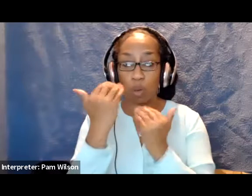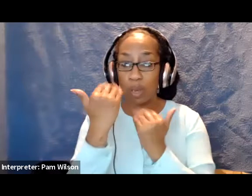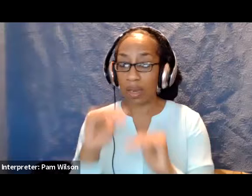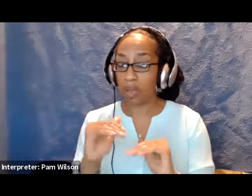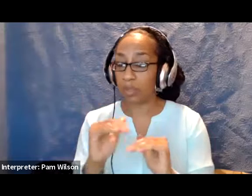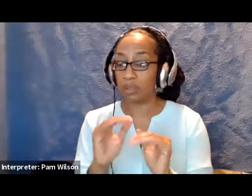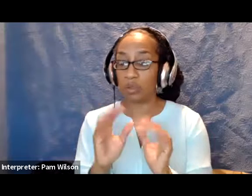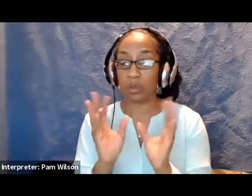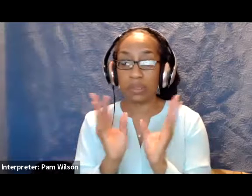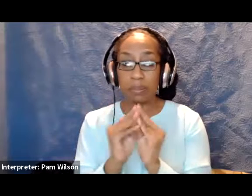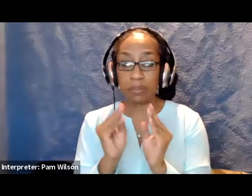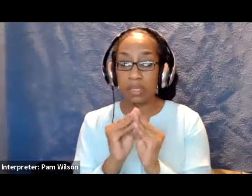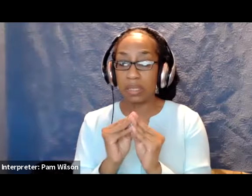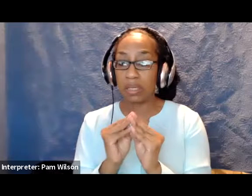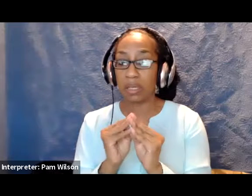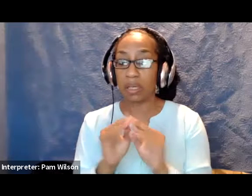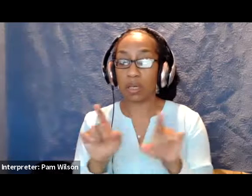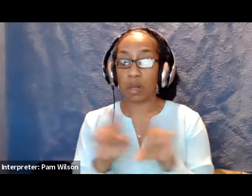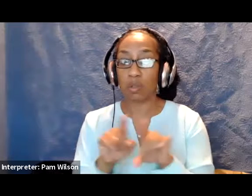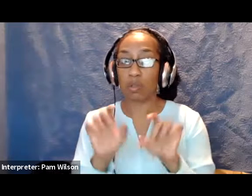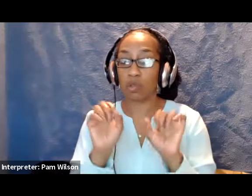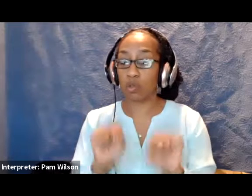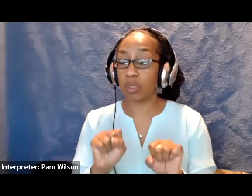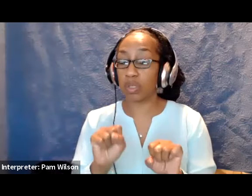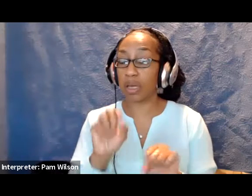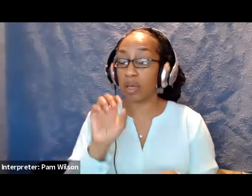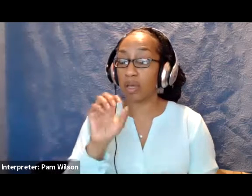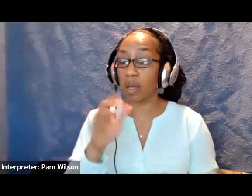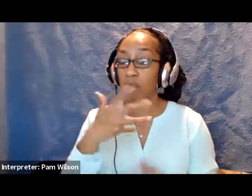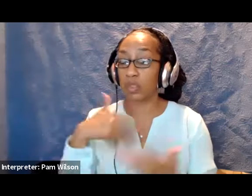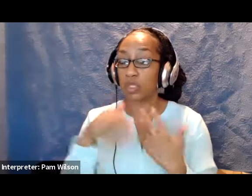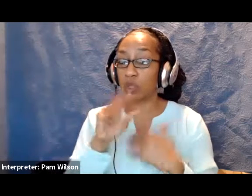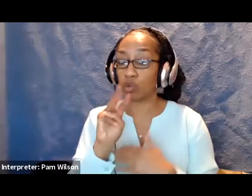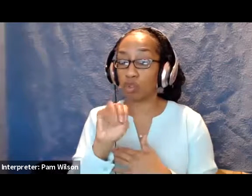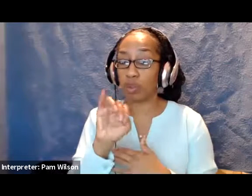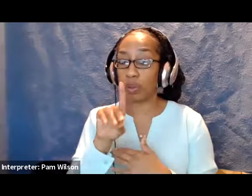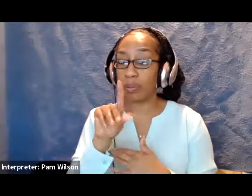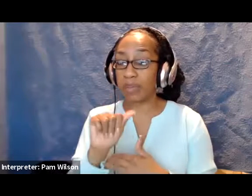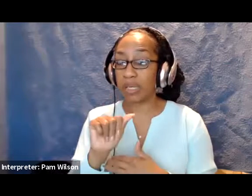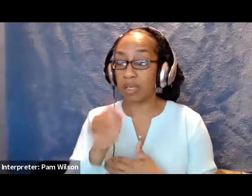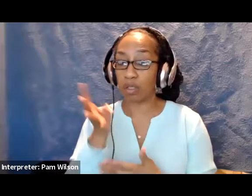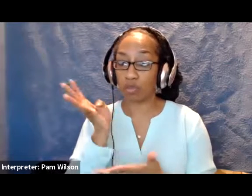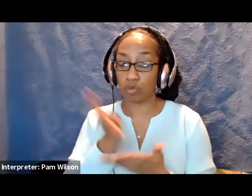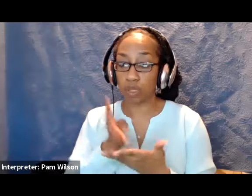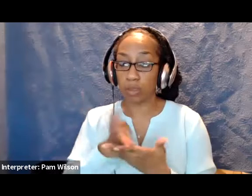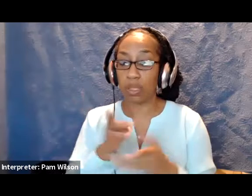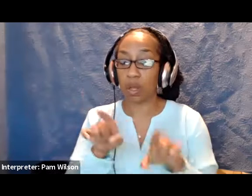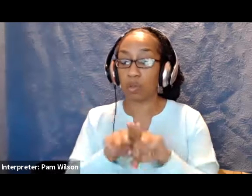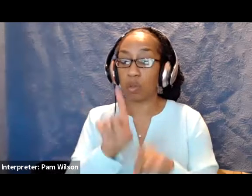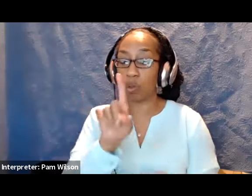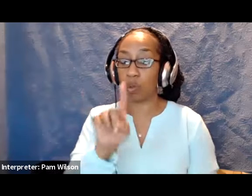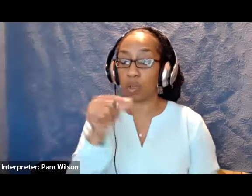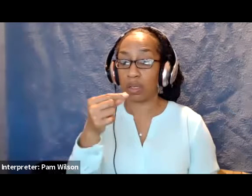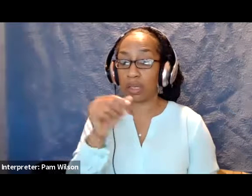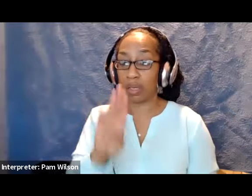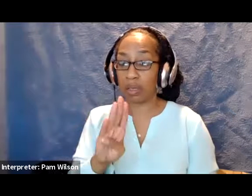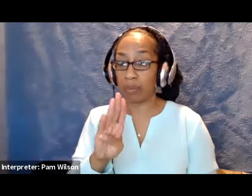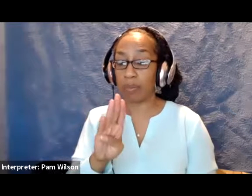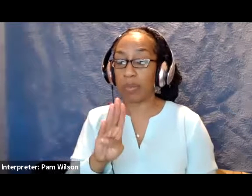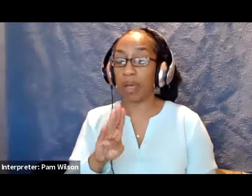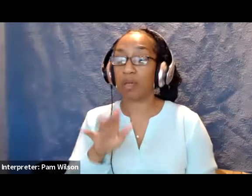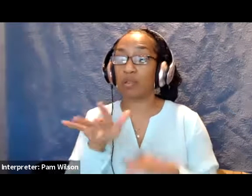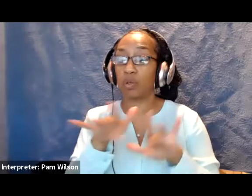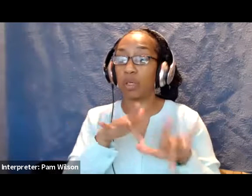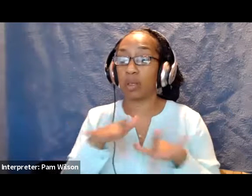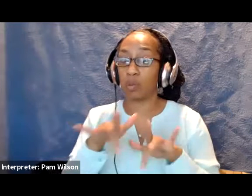media streaming, which I'll talk about. And you also get 1 gigabyte of cloud recording, so you can record to the cloud.